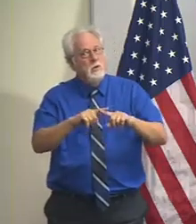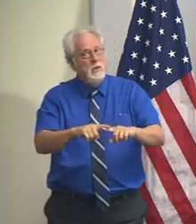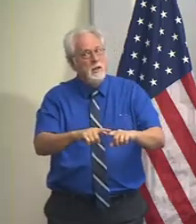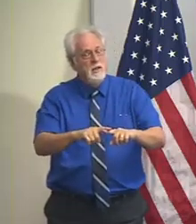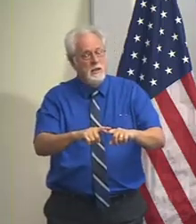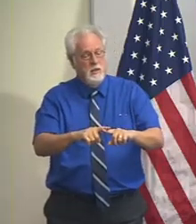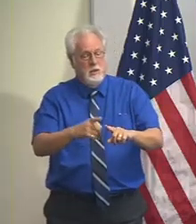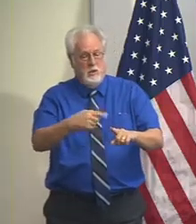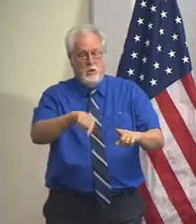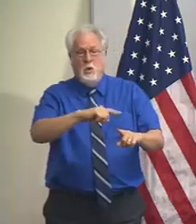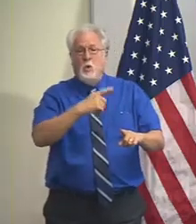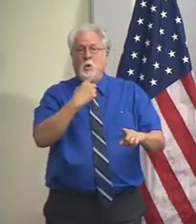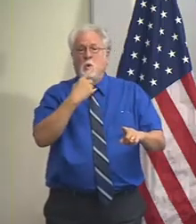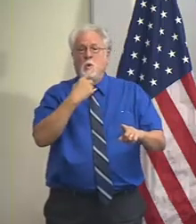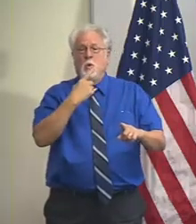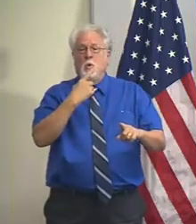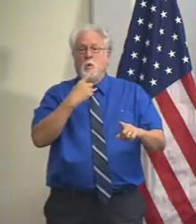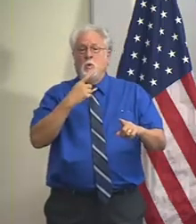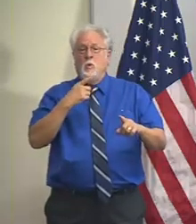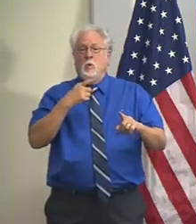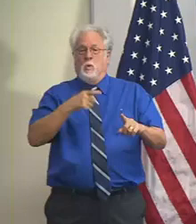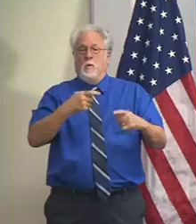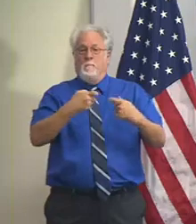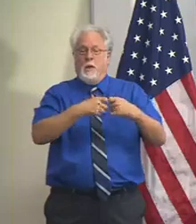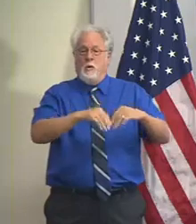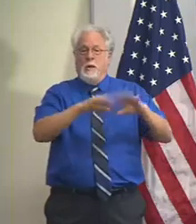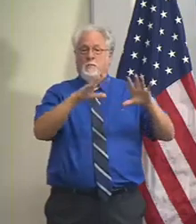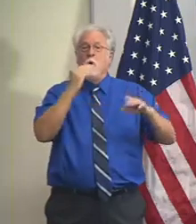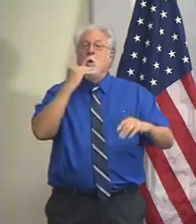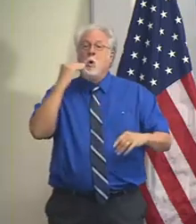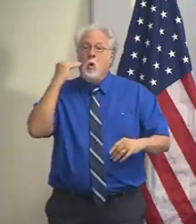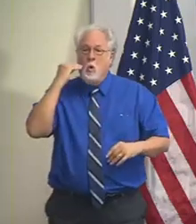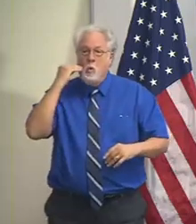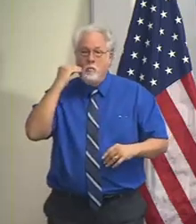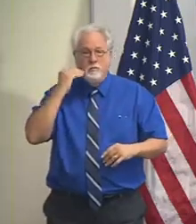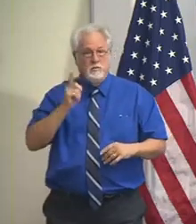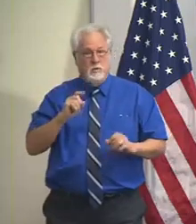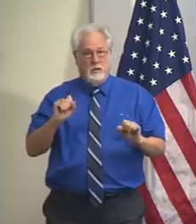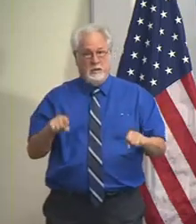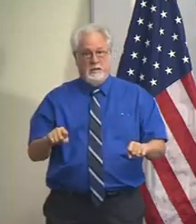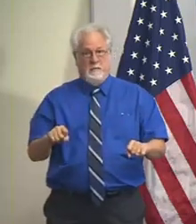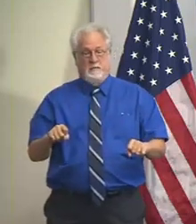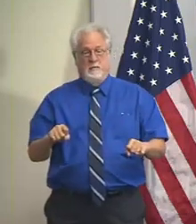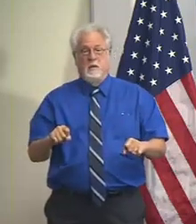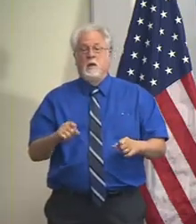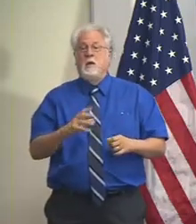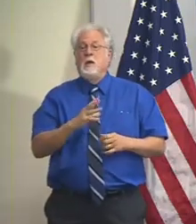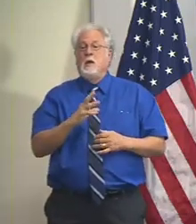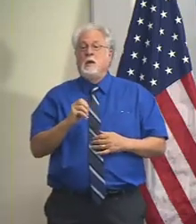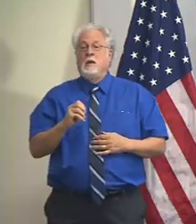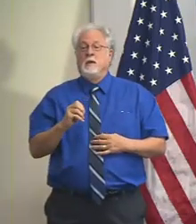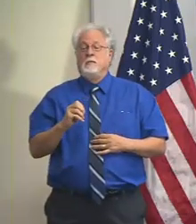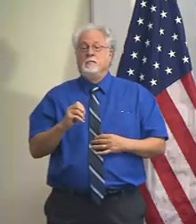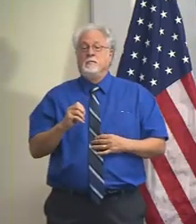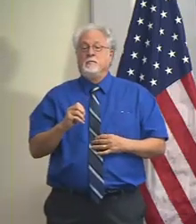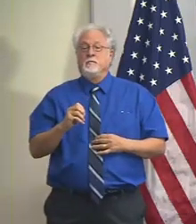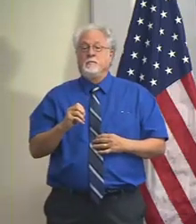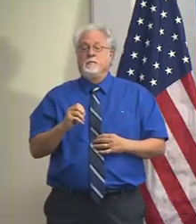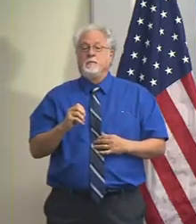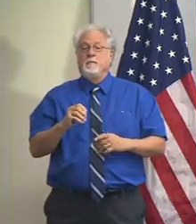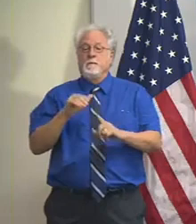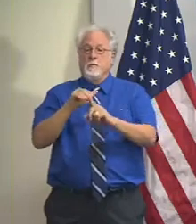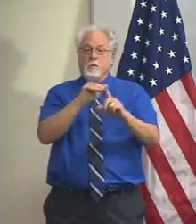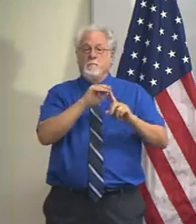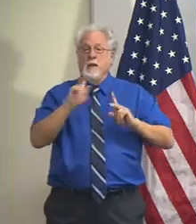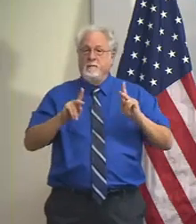those, obviously, for powering up homes where possible. And I just want to remind